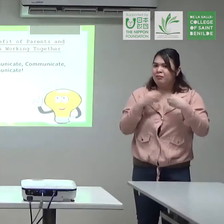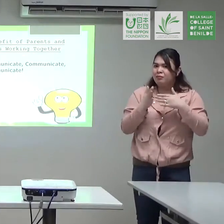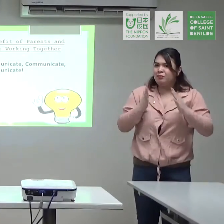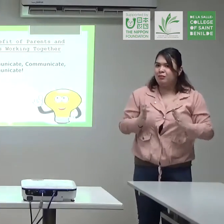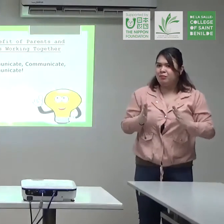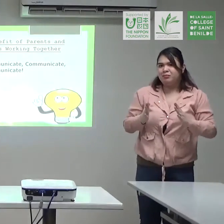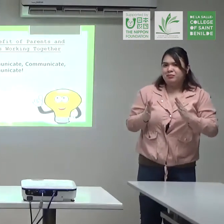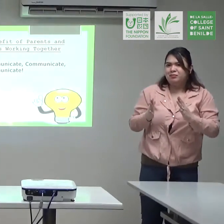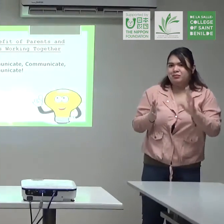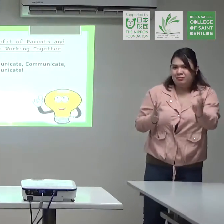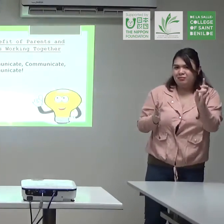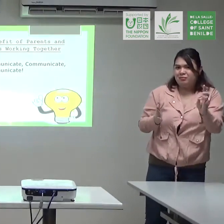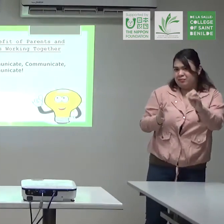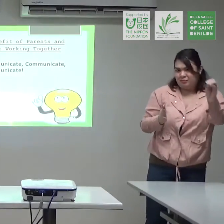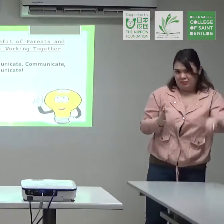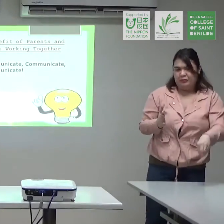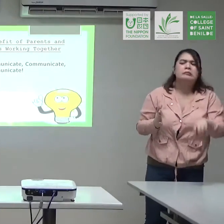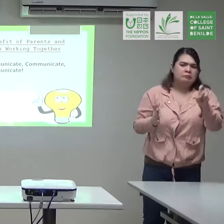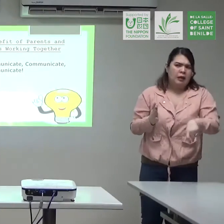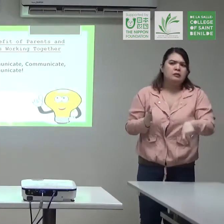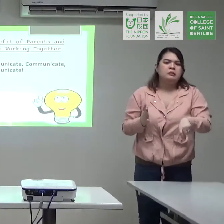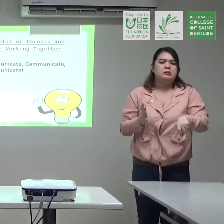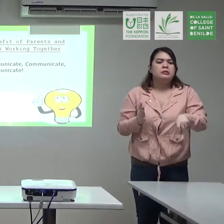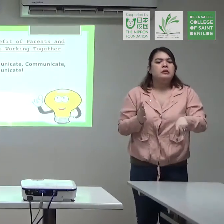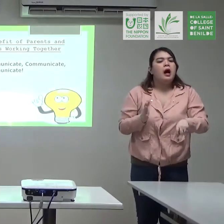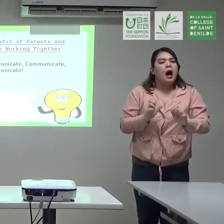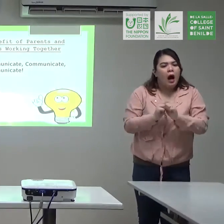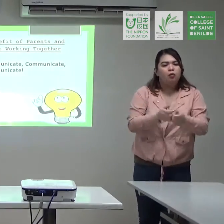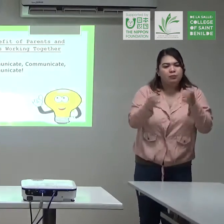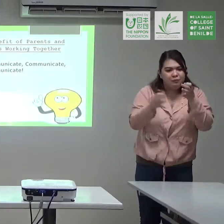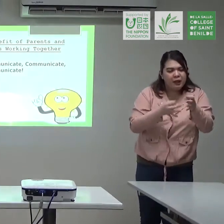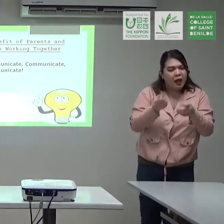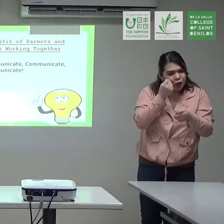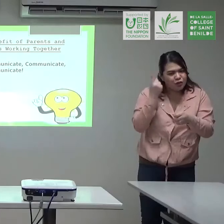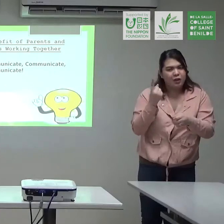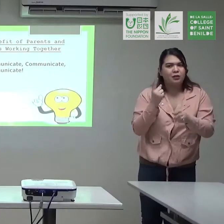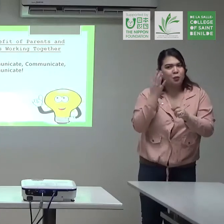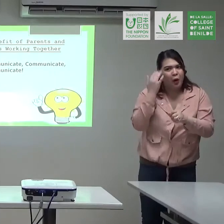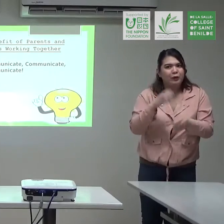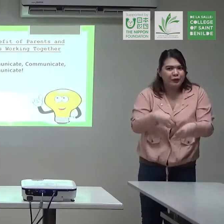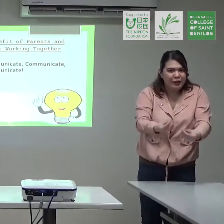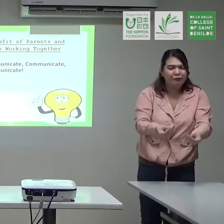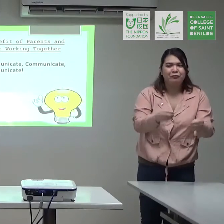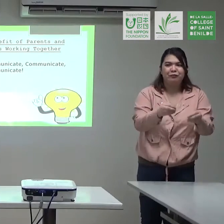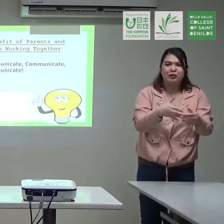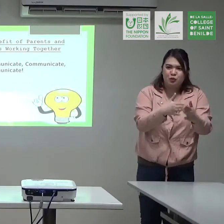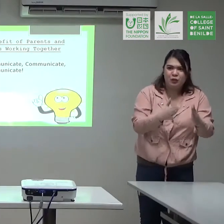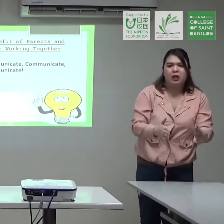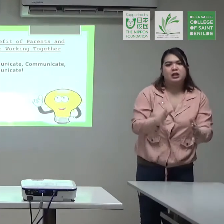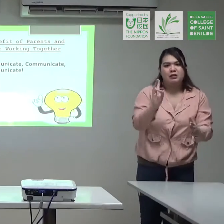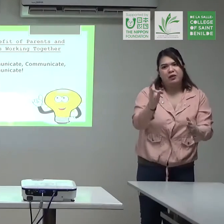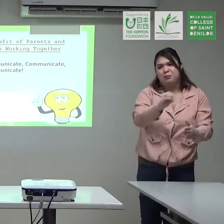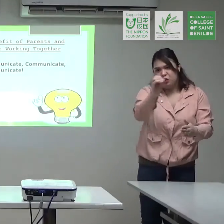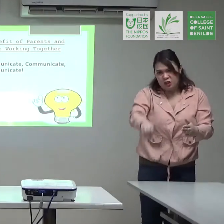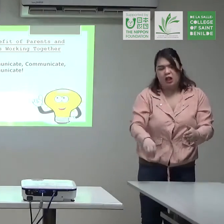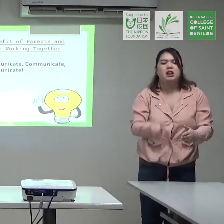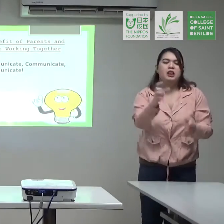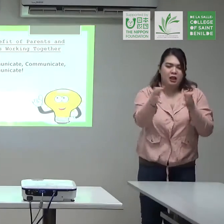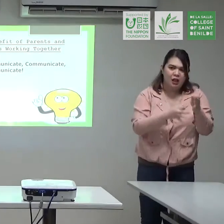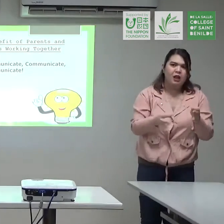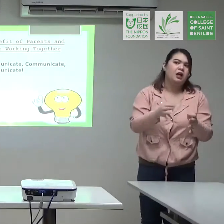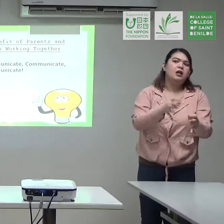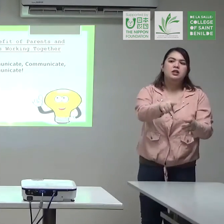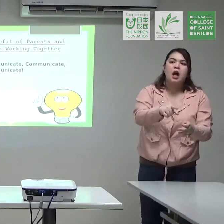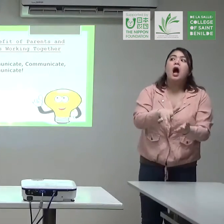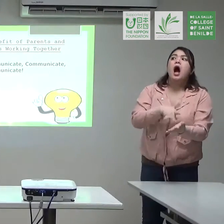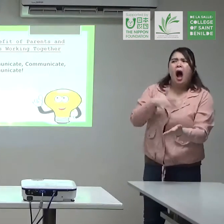should make the parents understand that if I give you a grade of 70, your children, your students, that's a